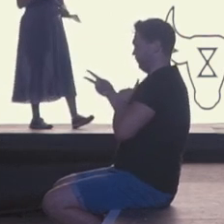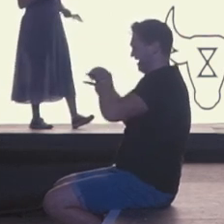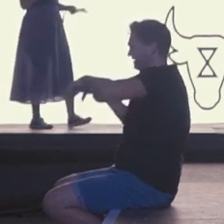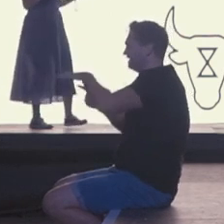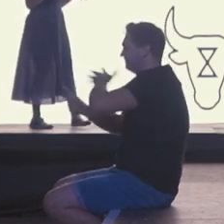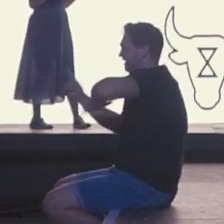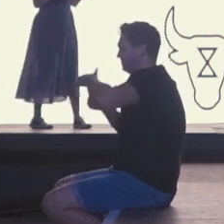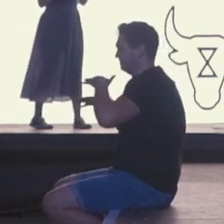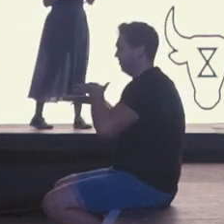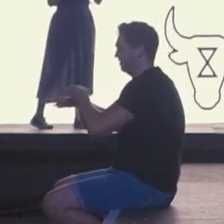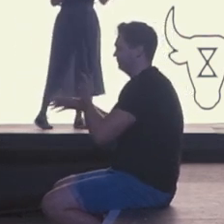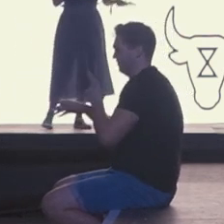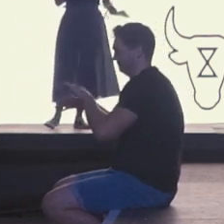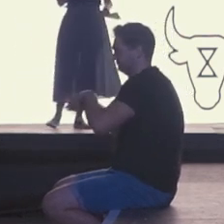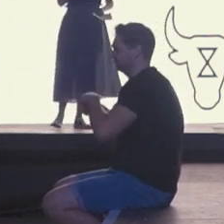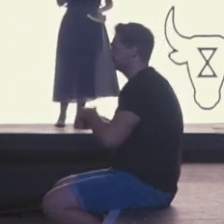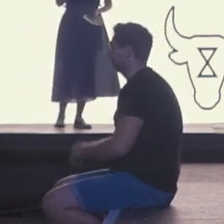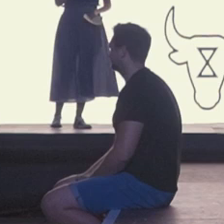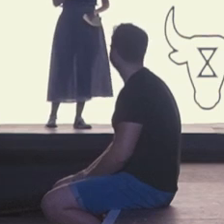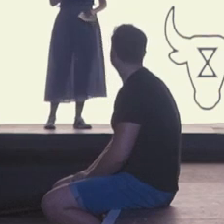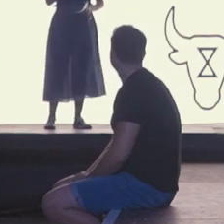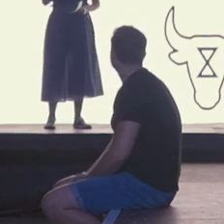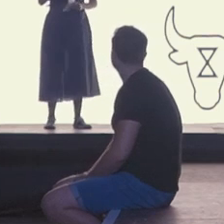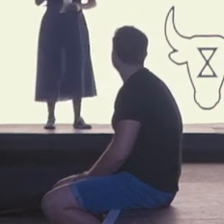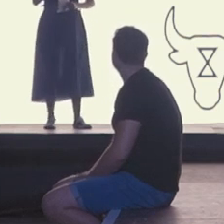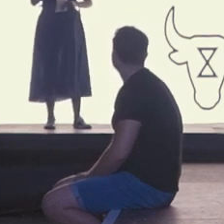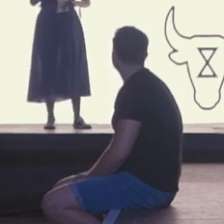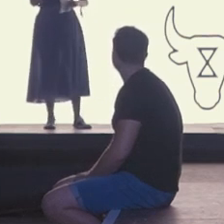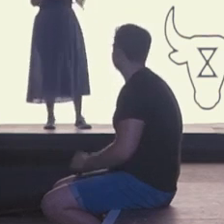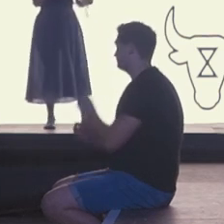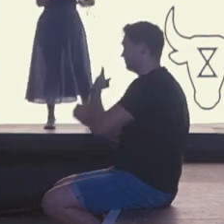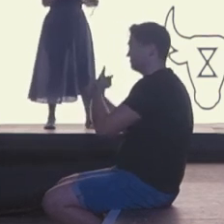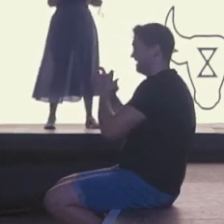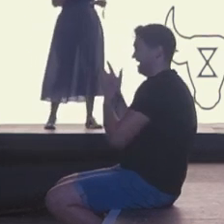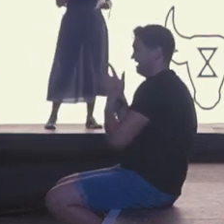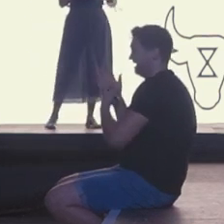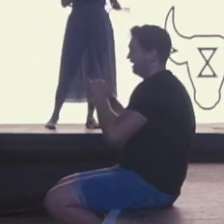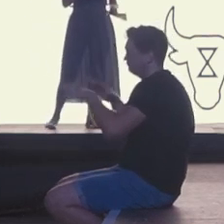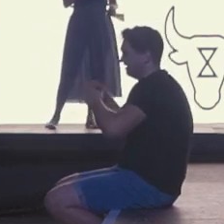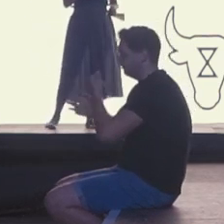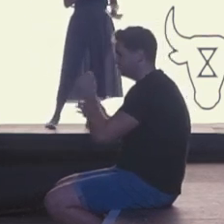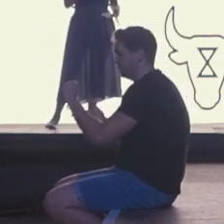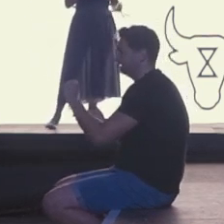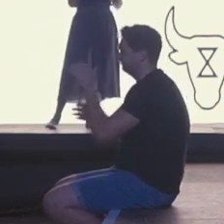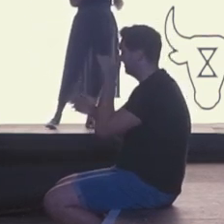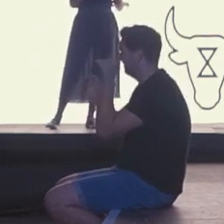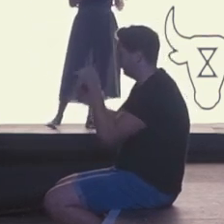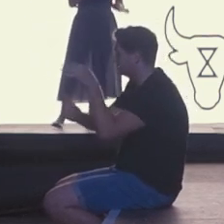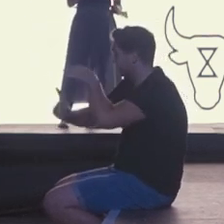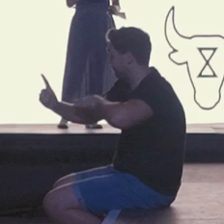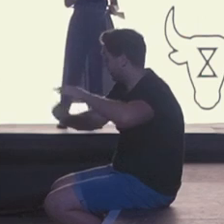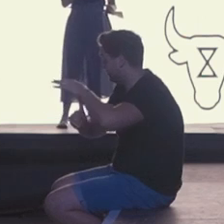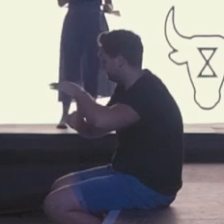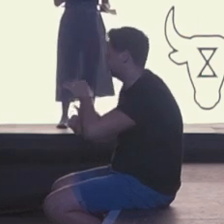movement. I think it's fair to say that most of us at Animal Rebellion are driven by both environmental and animal